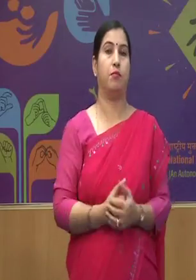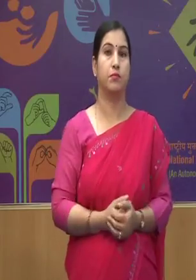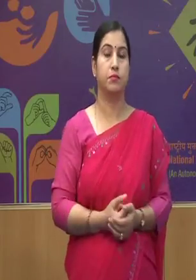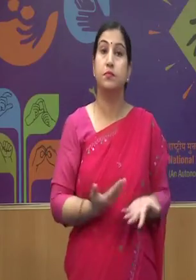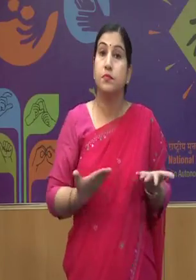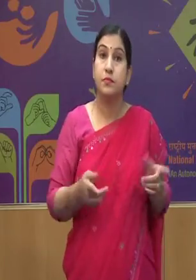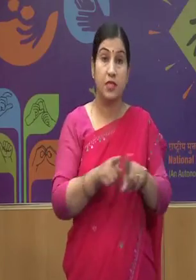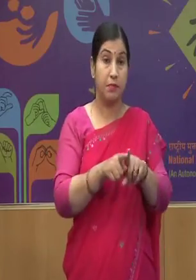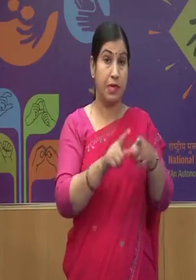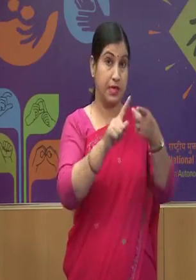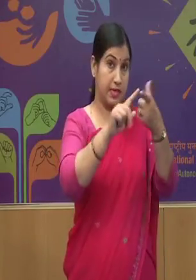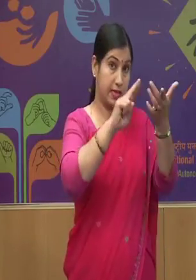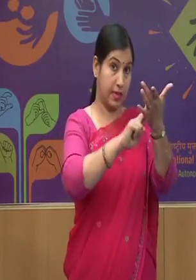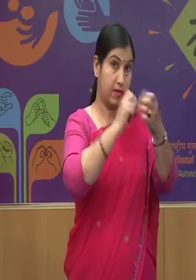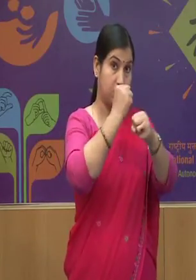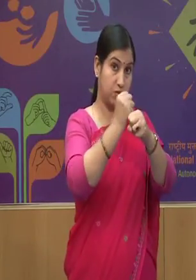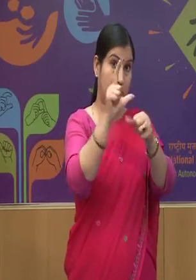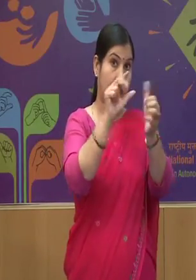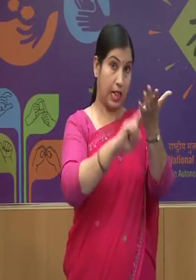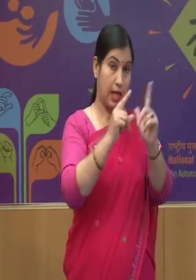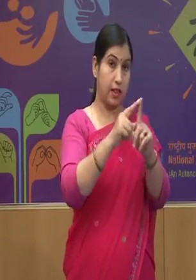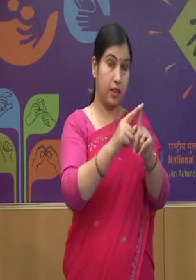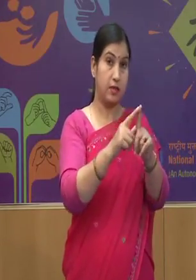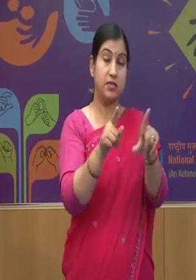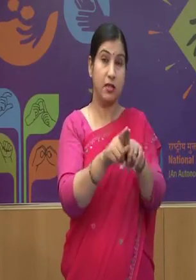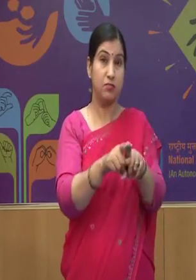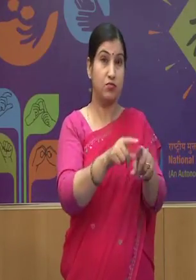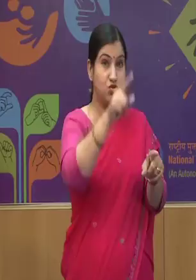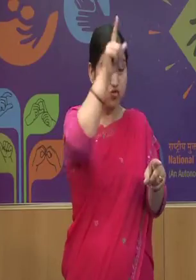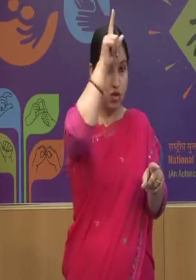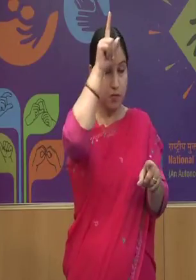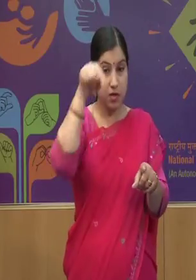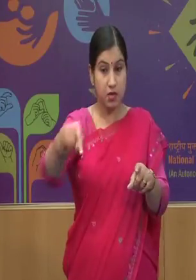While England declared war on Germany,